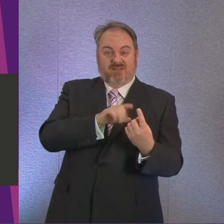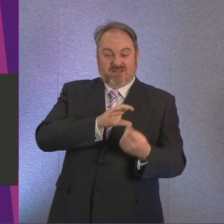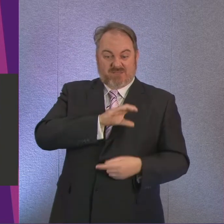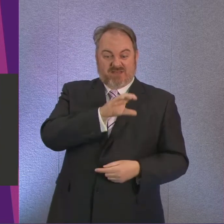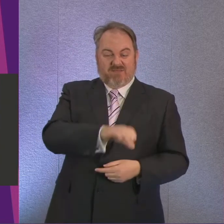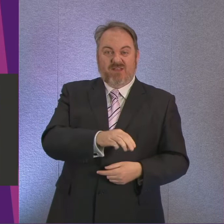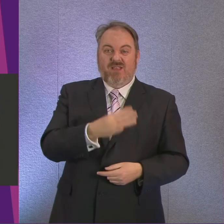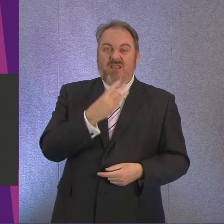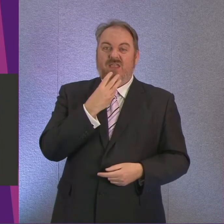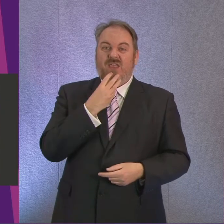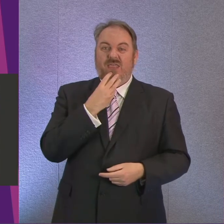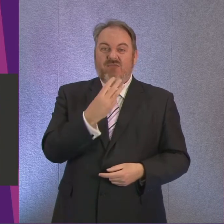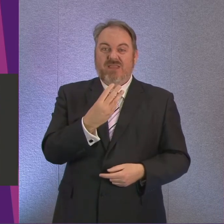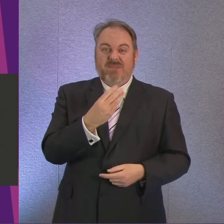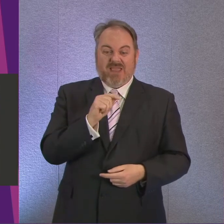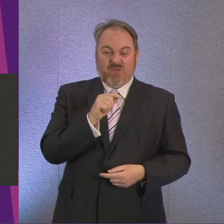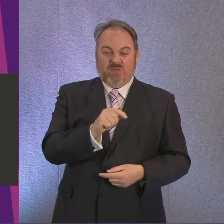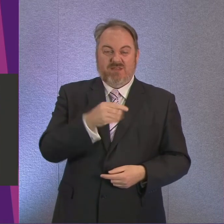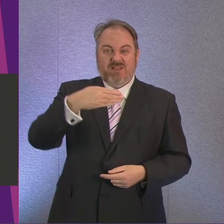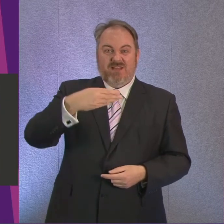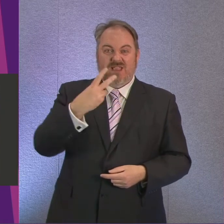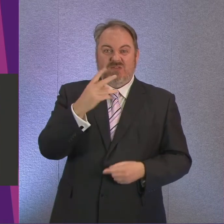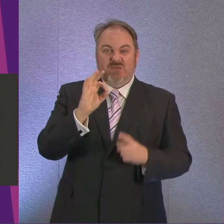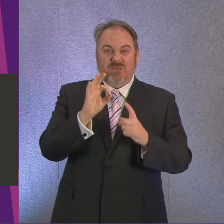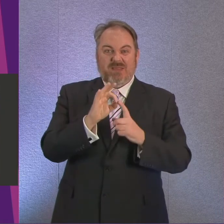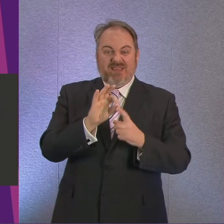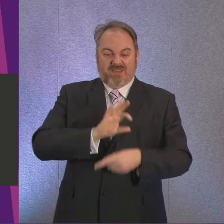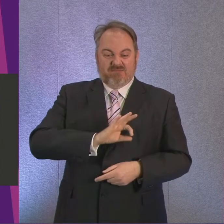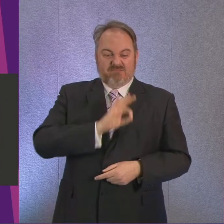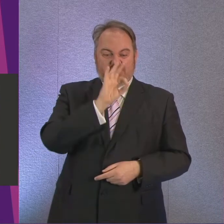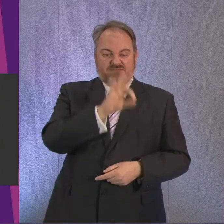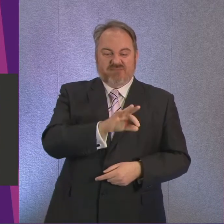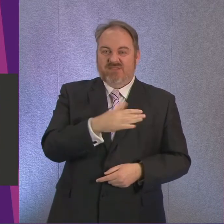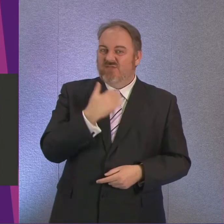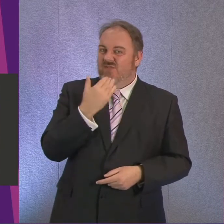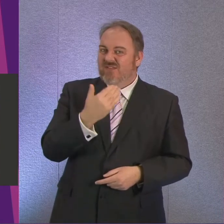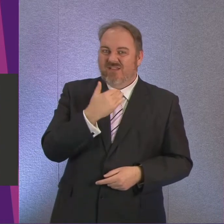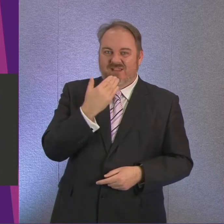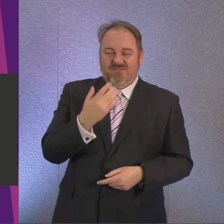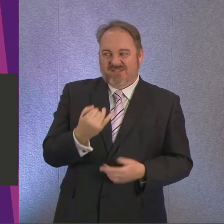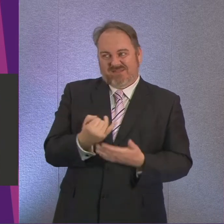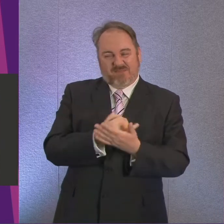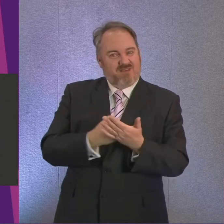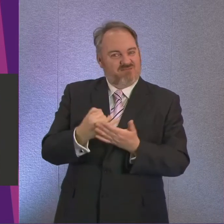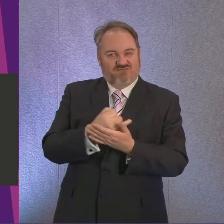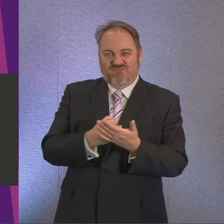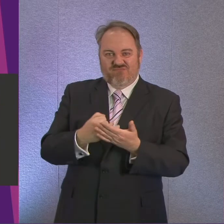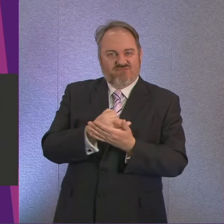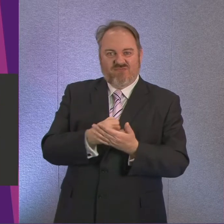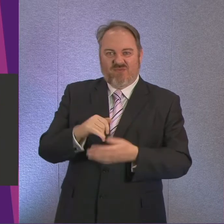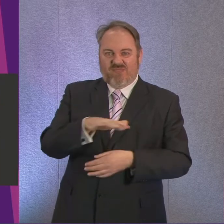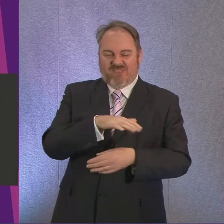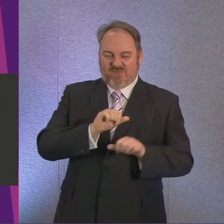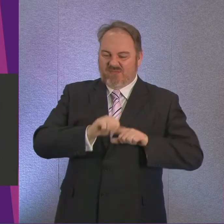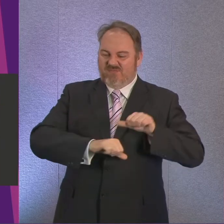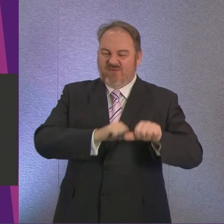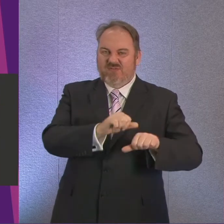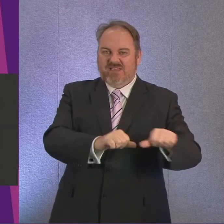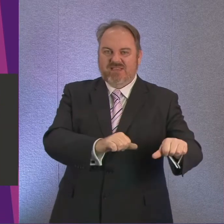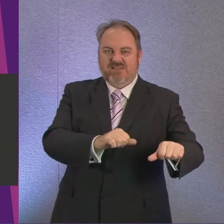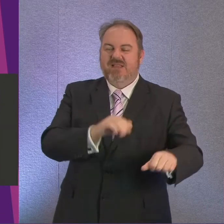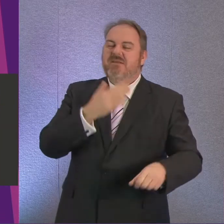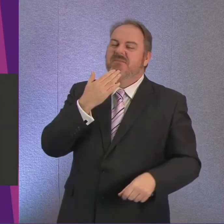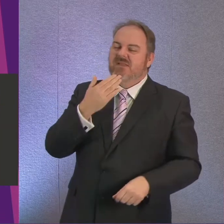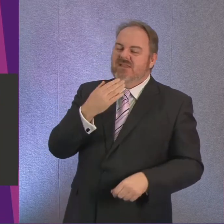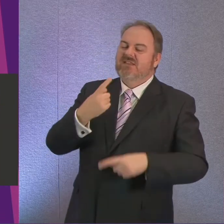There appears to be something wrong at UWS. Will the Minister agree to discussing these matters